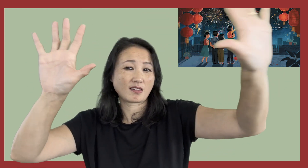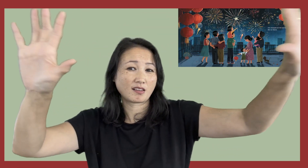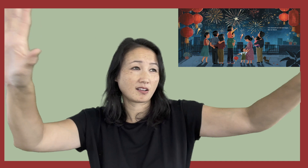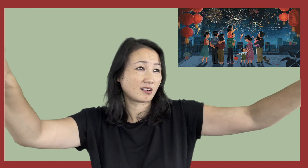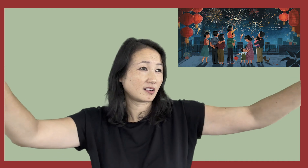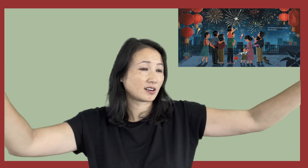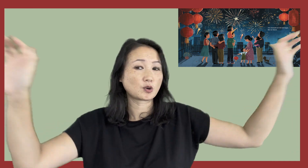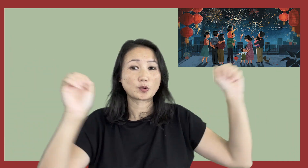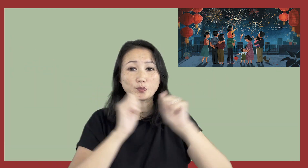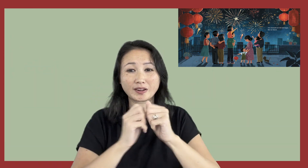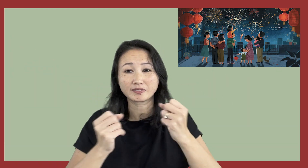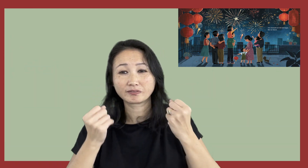lantern sparkling.